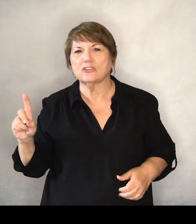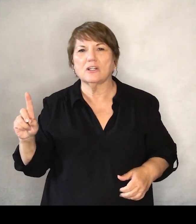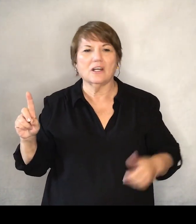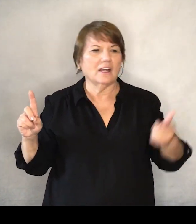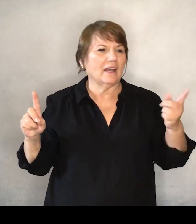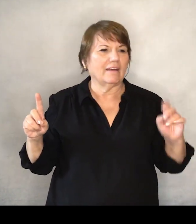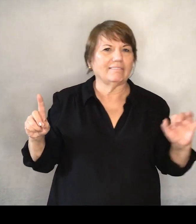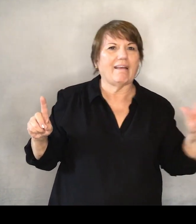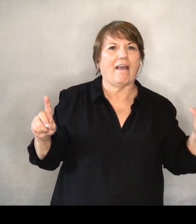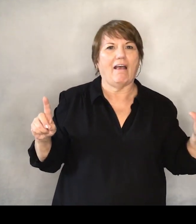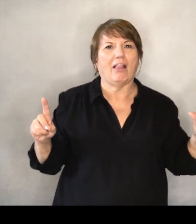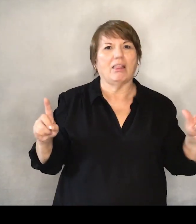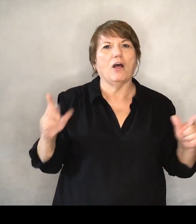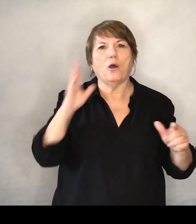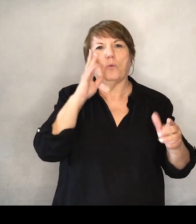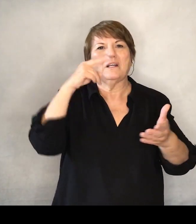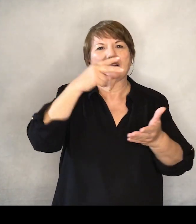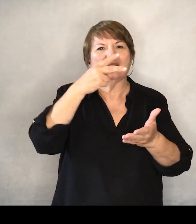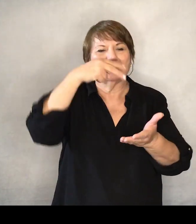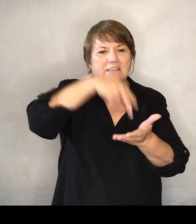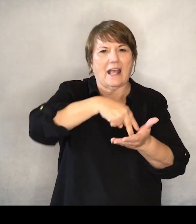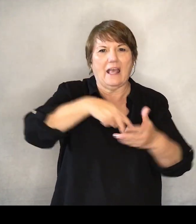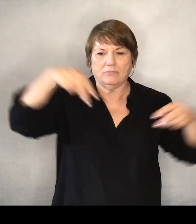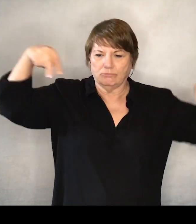Gail Hughes, they're going to be up here